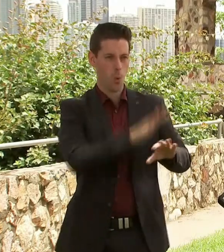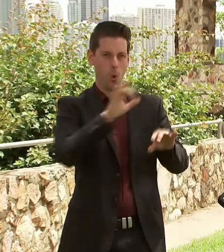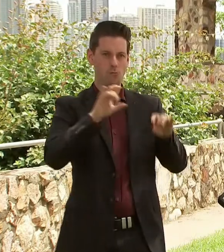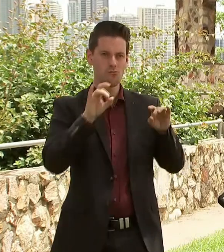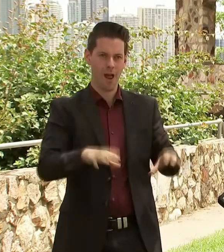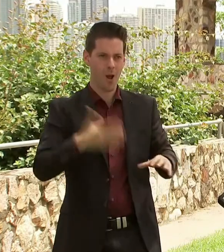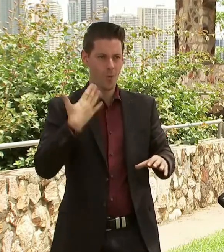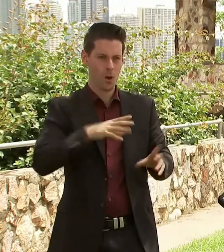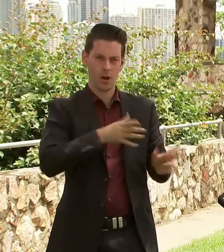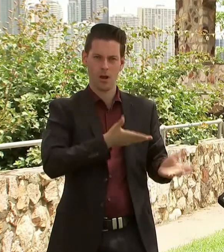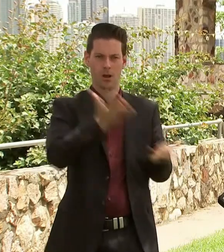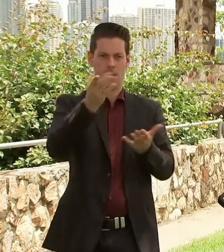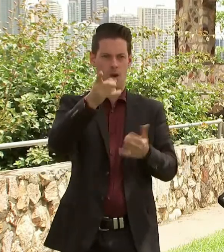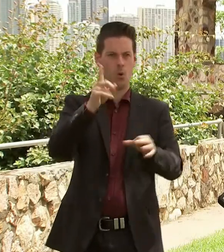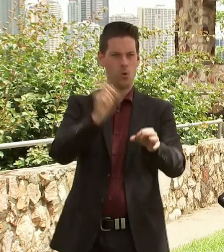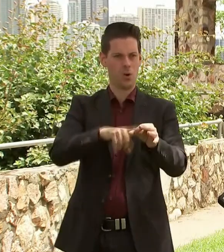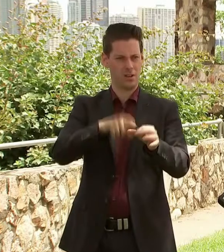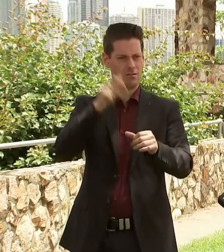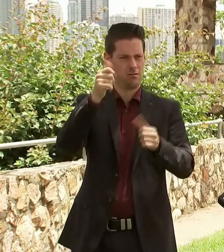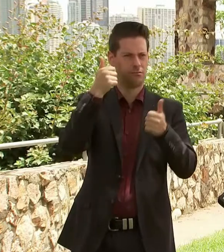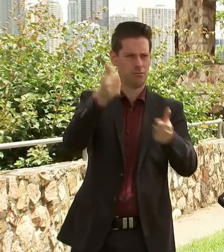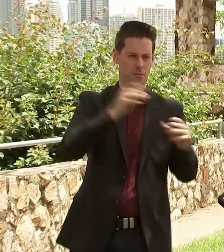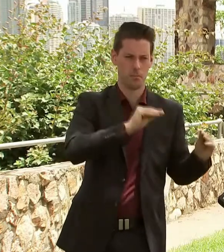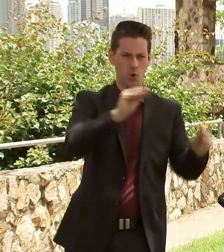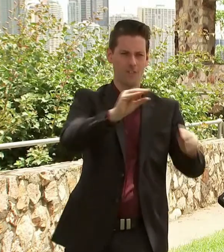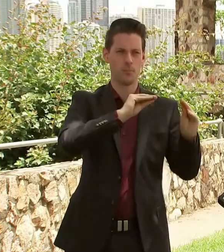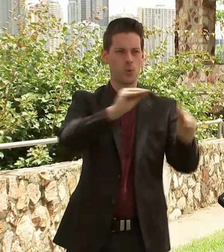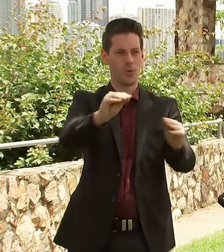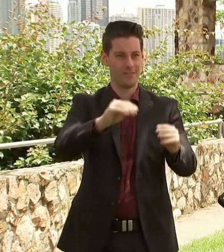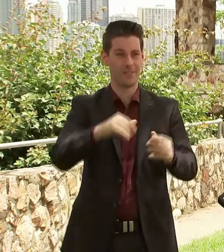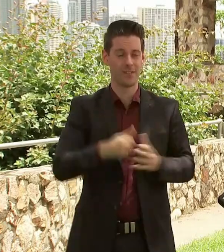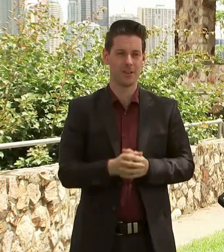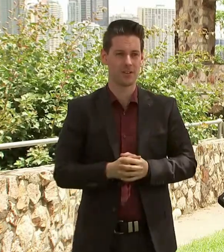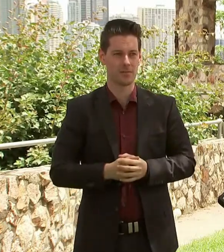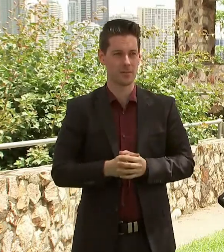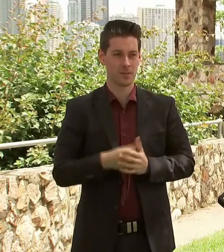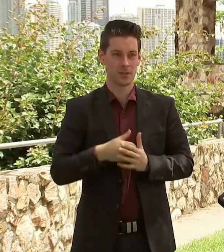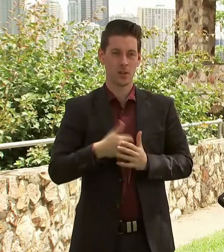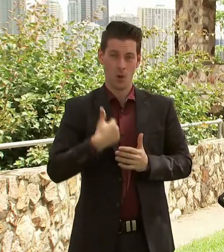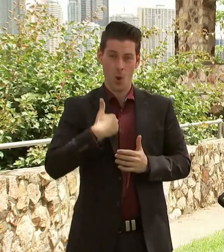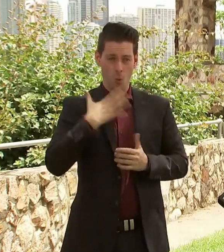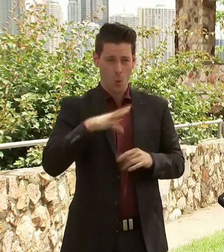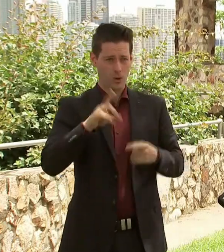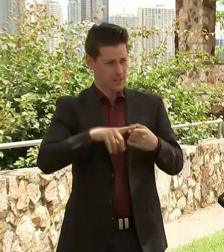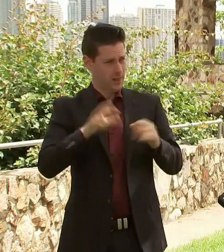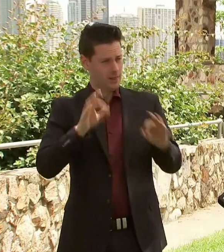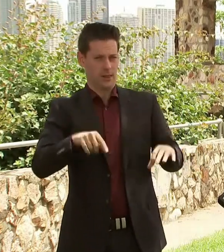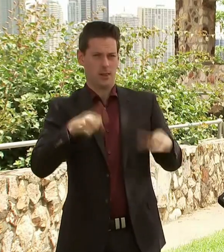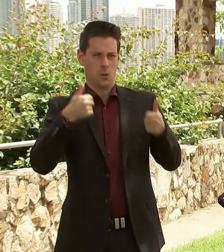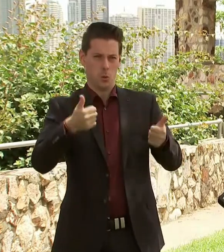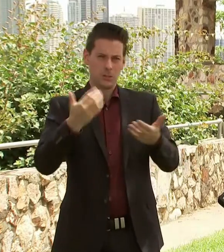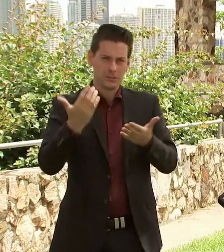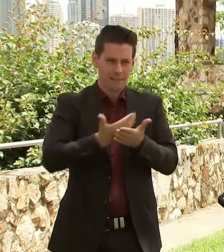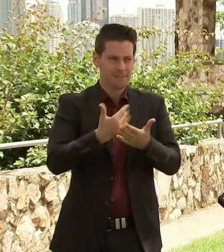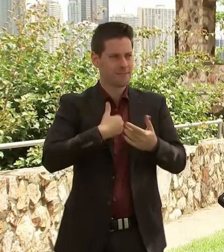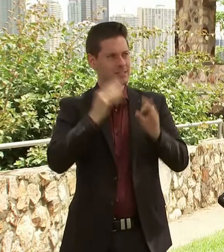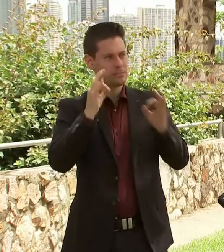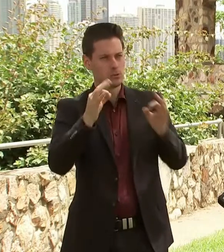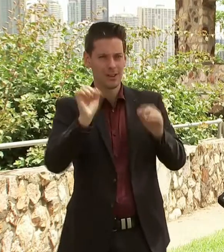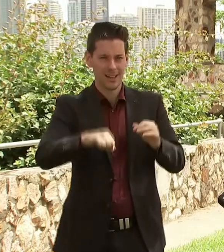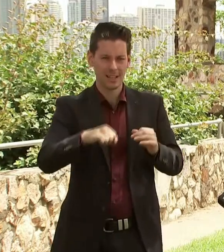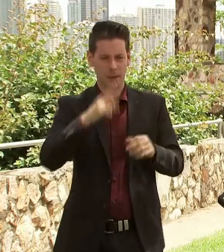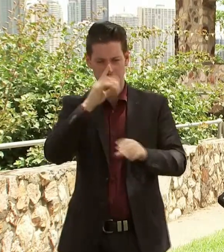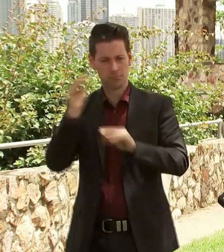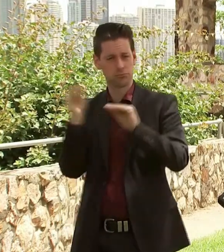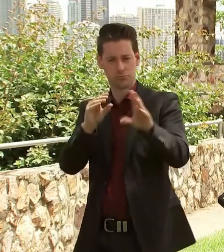and other parts of the world. We have something special in our state. We need to work hard to protect what makes Queensland special, but we will also have people arriving